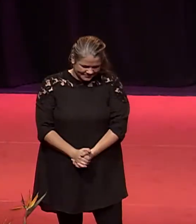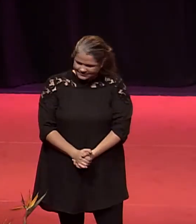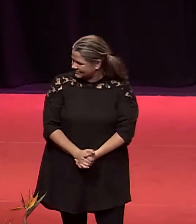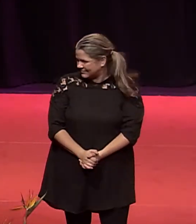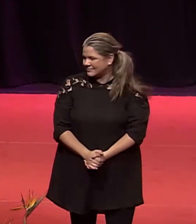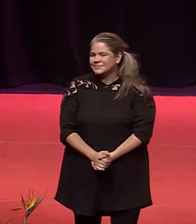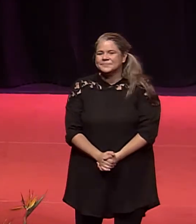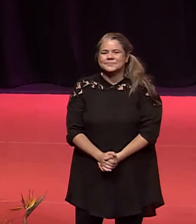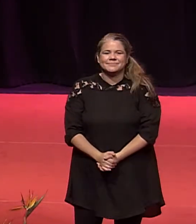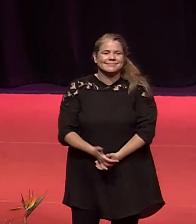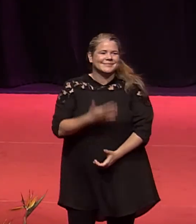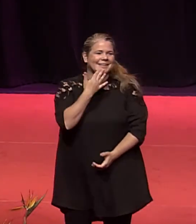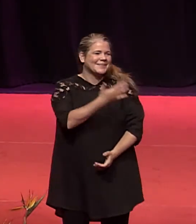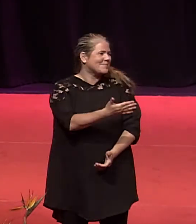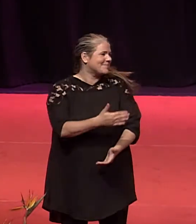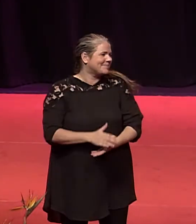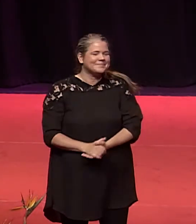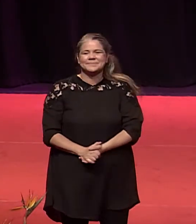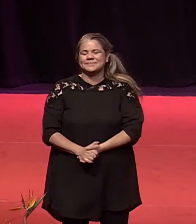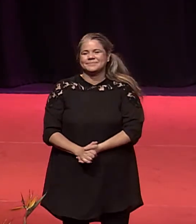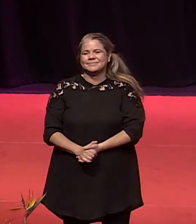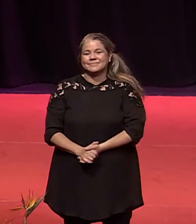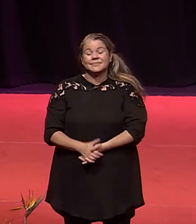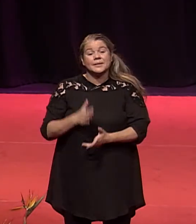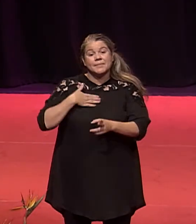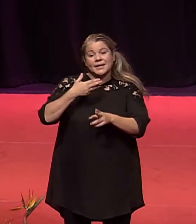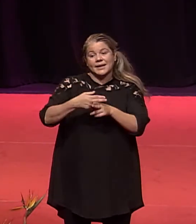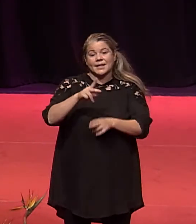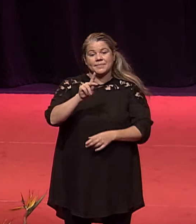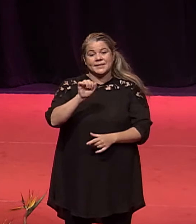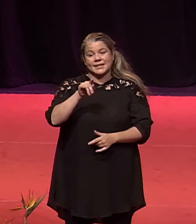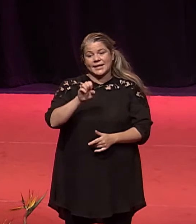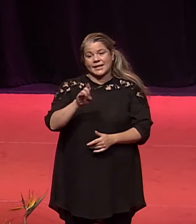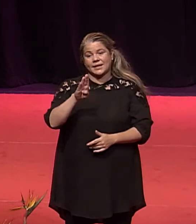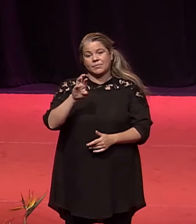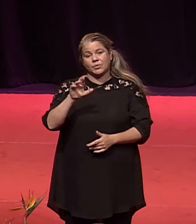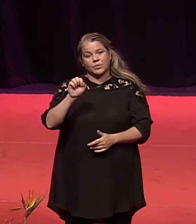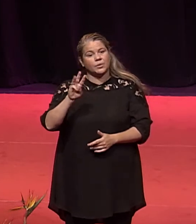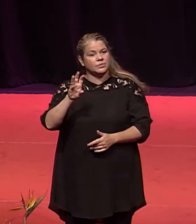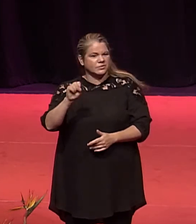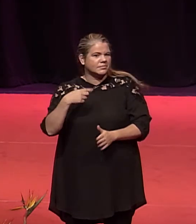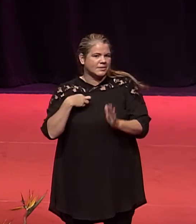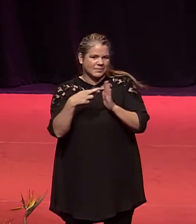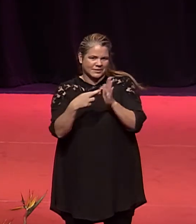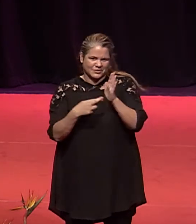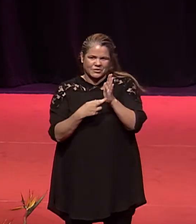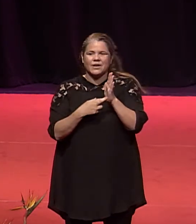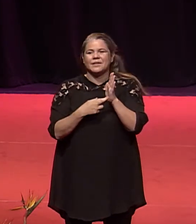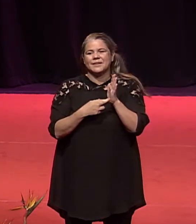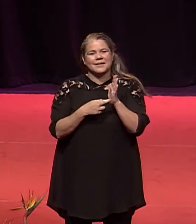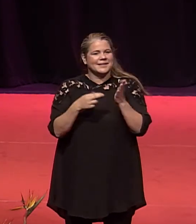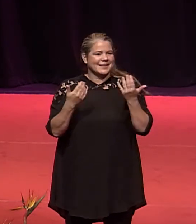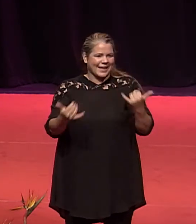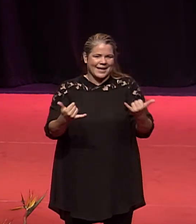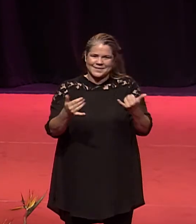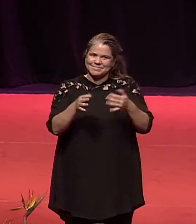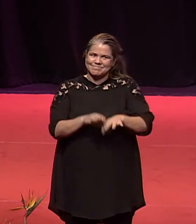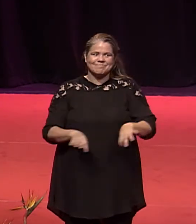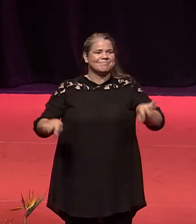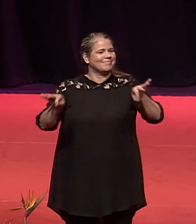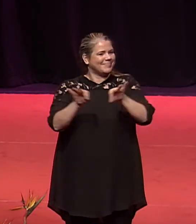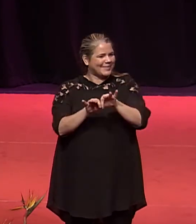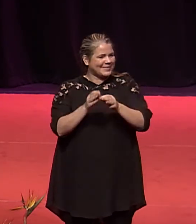Thank you, President McCurley. My name is Katie Burrows, and as registrar, it is my privilege to introduce the most important part of this